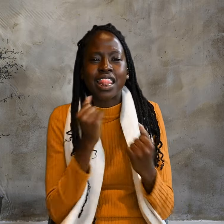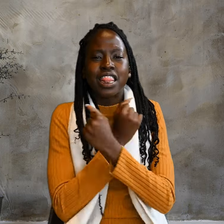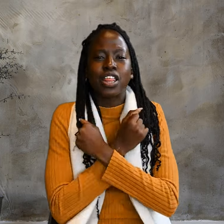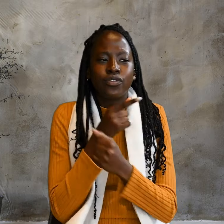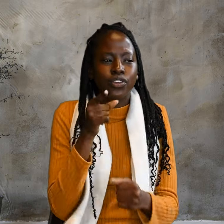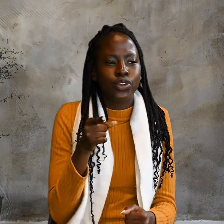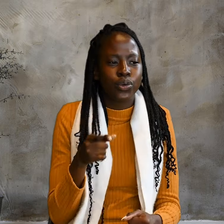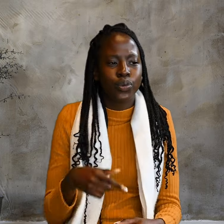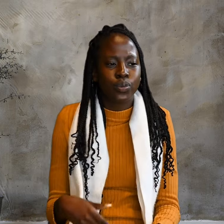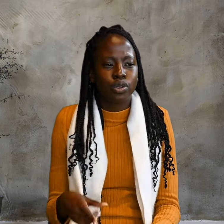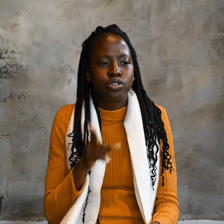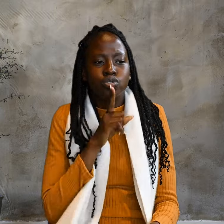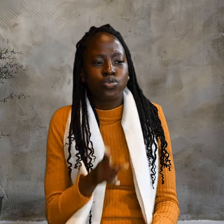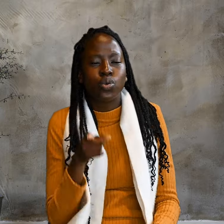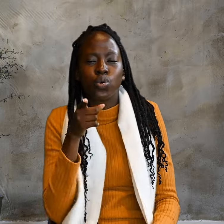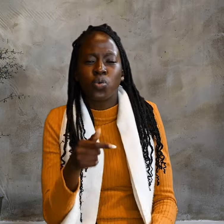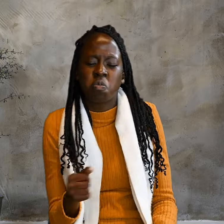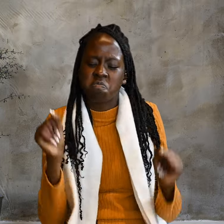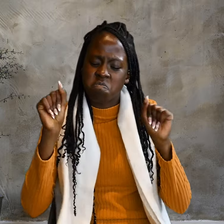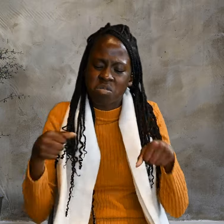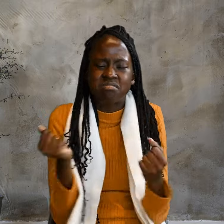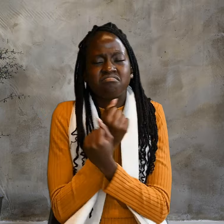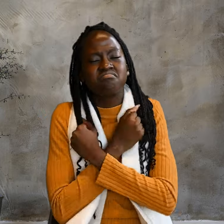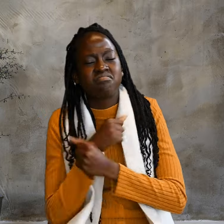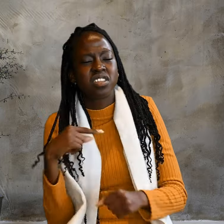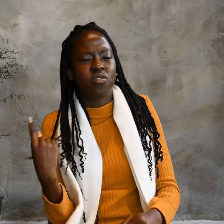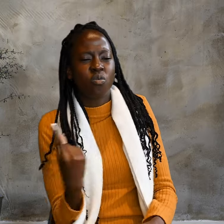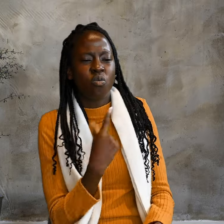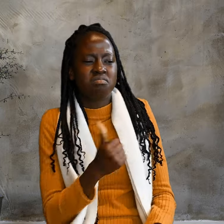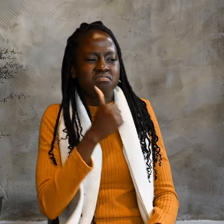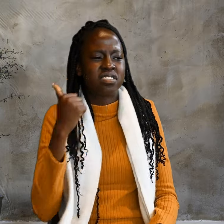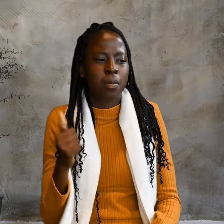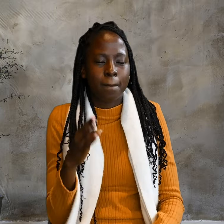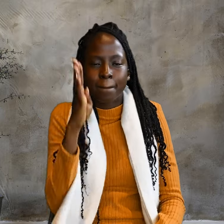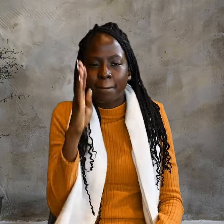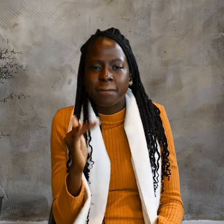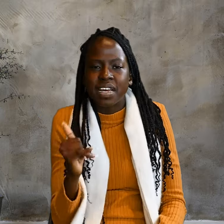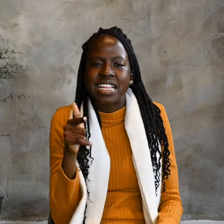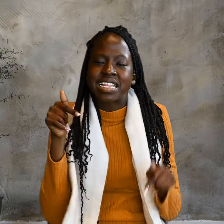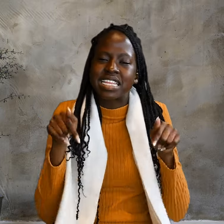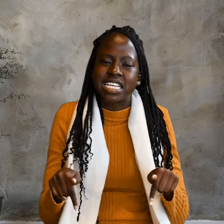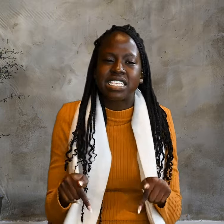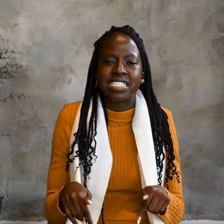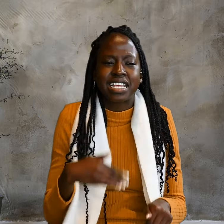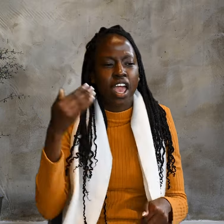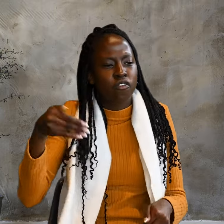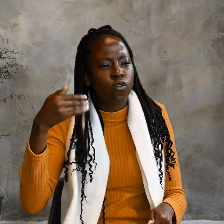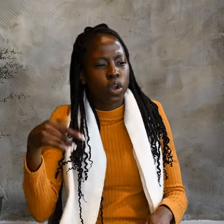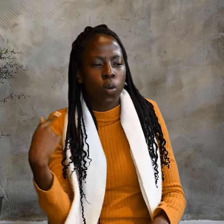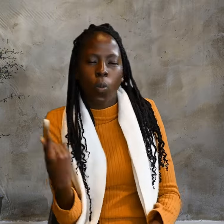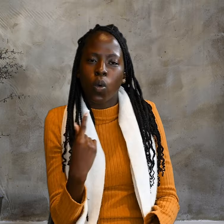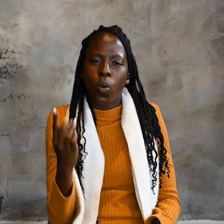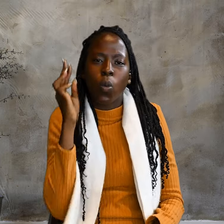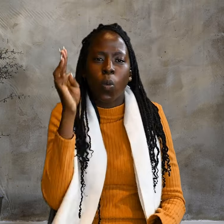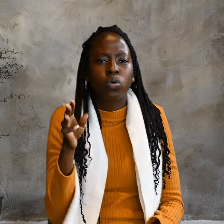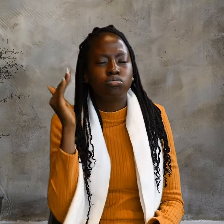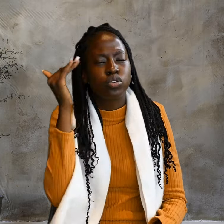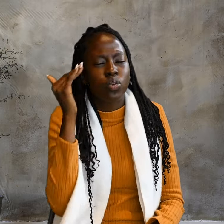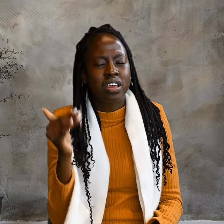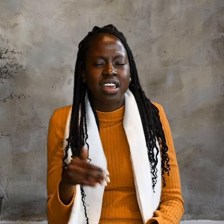another. By this, everyone will know that you are my disciples, if you love